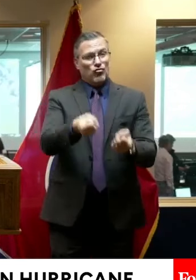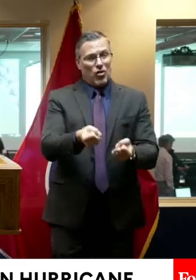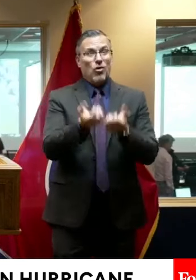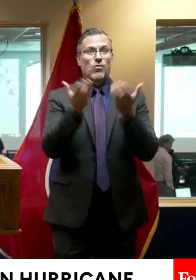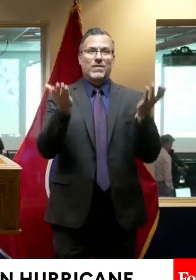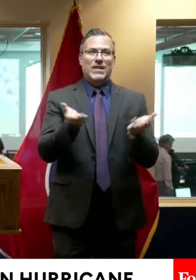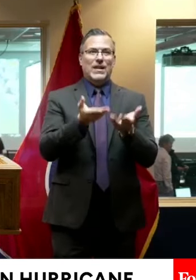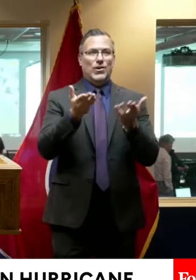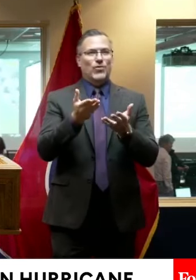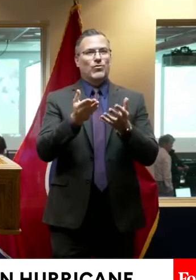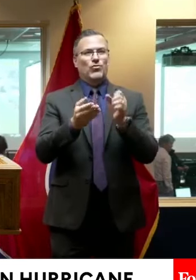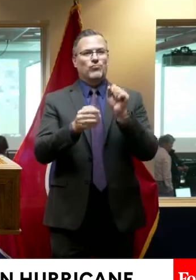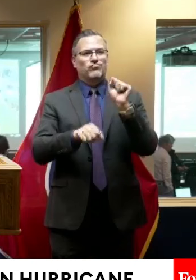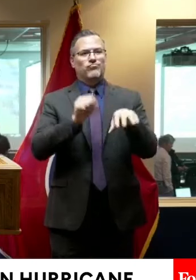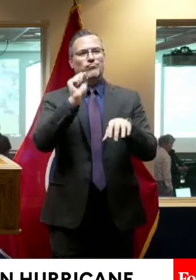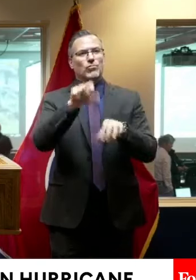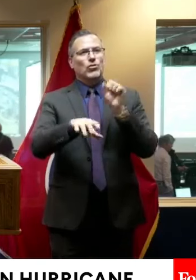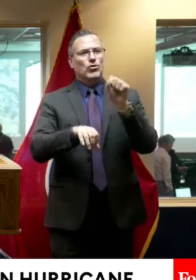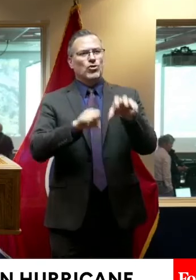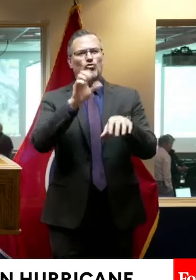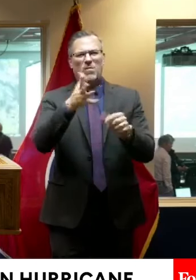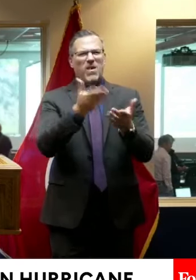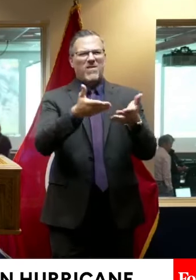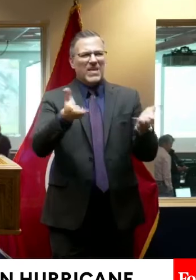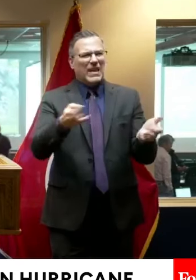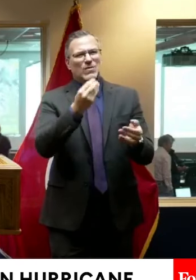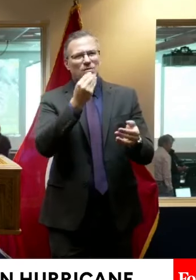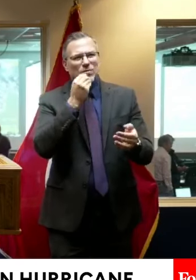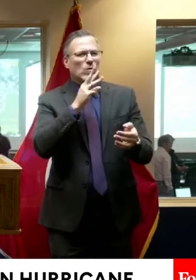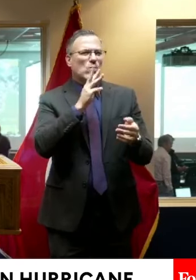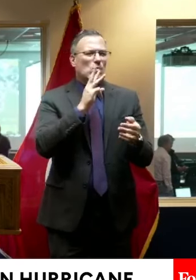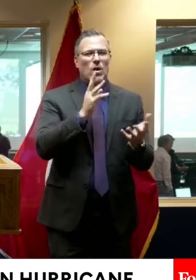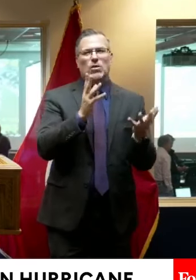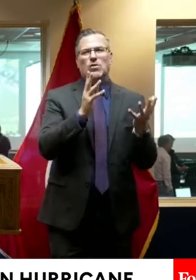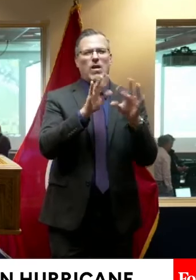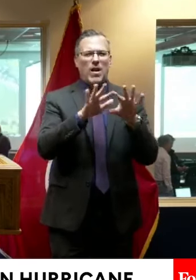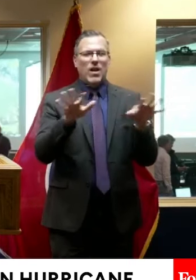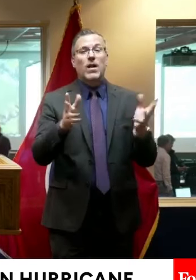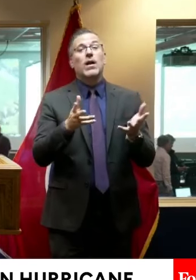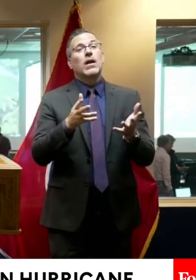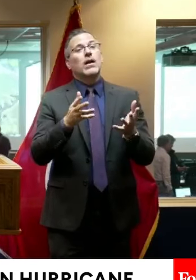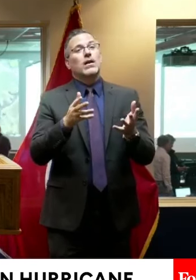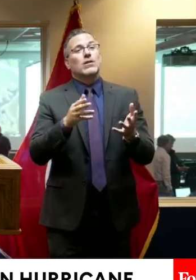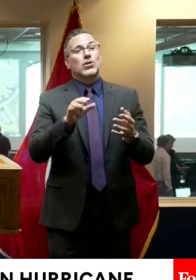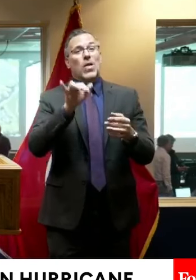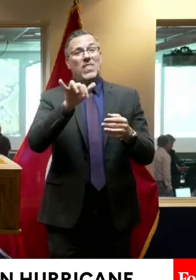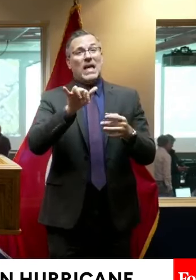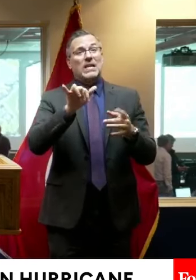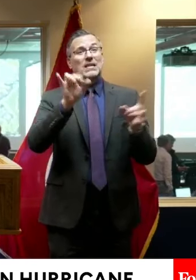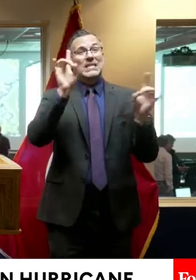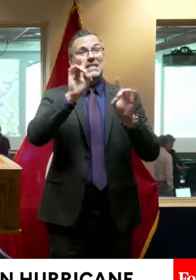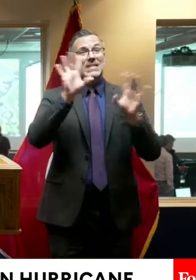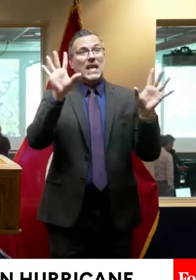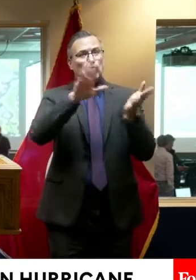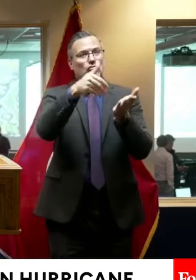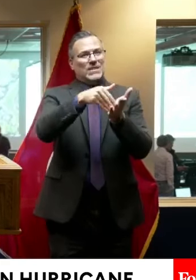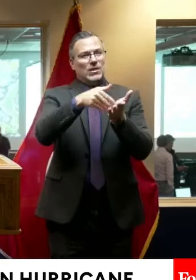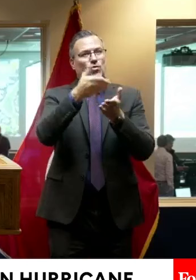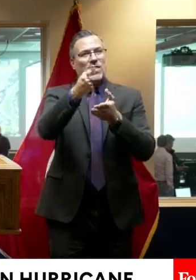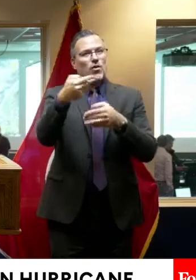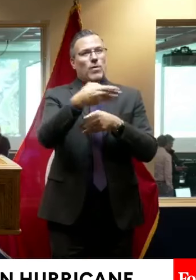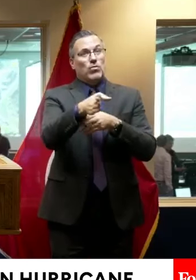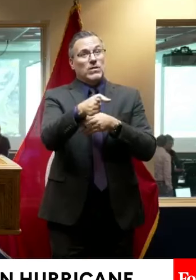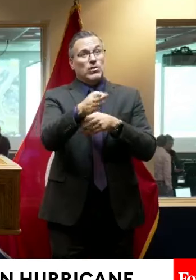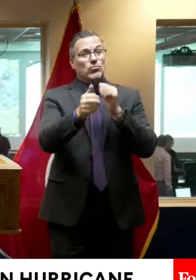be offloaded and distributed to Tennessee. And so the Disaster Response Center is up and running